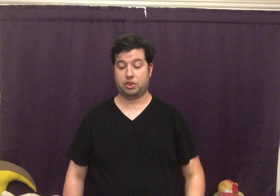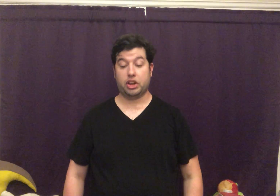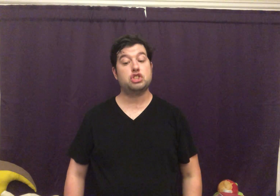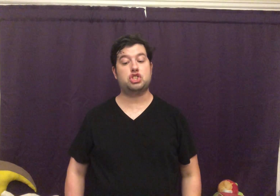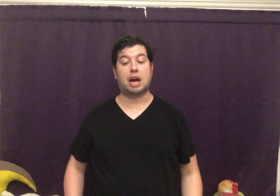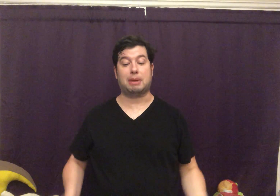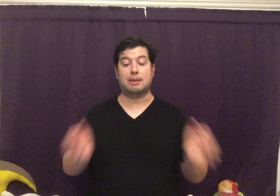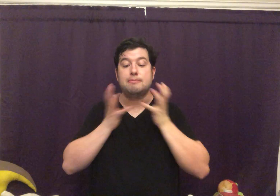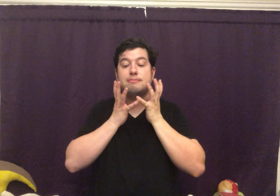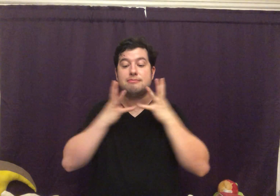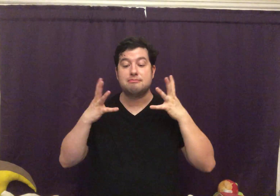Chubby.